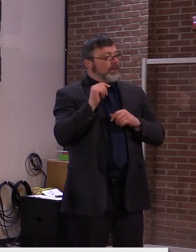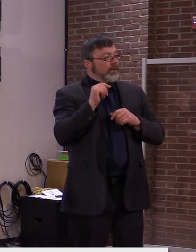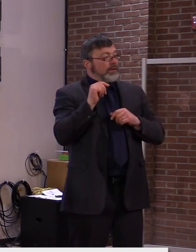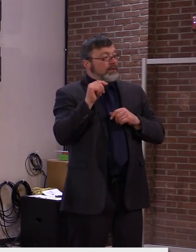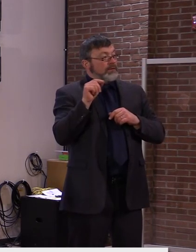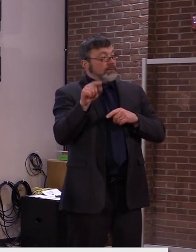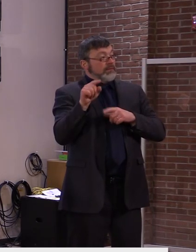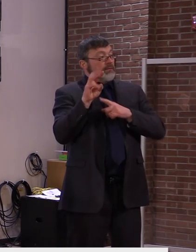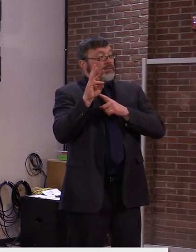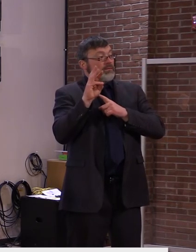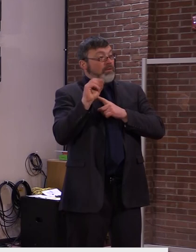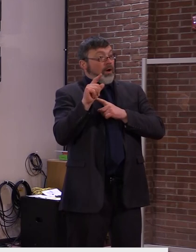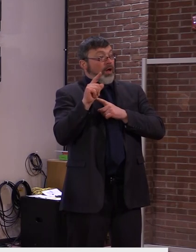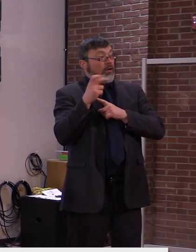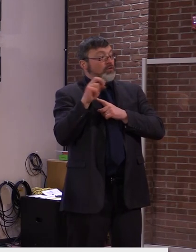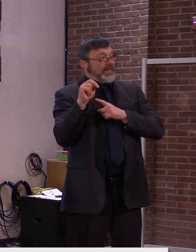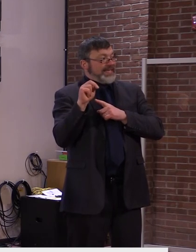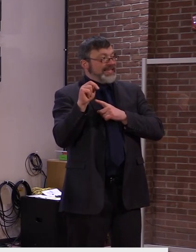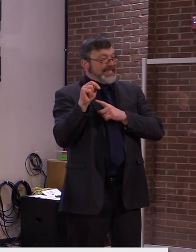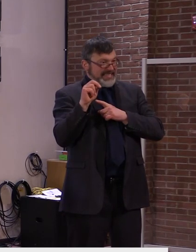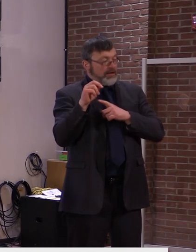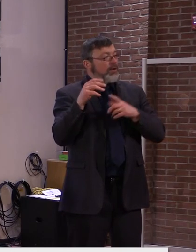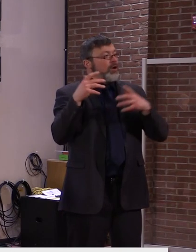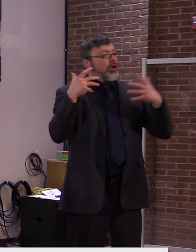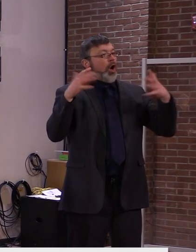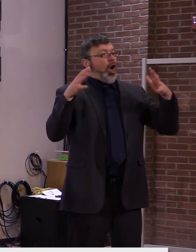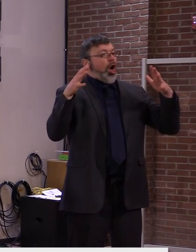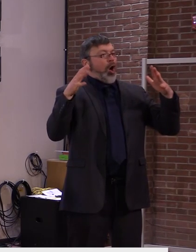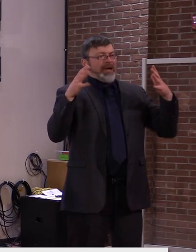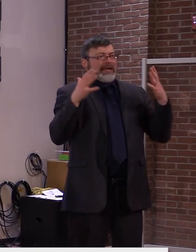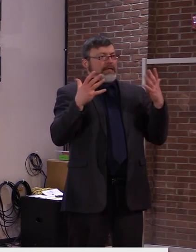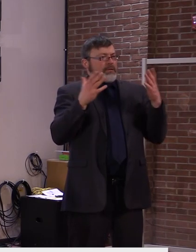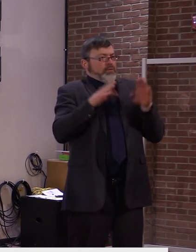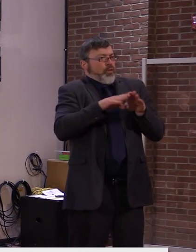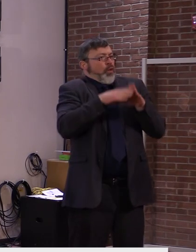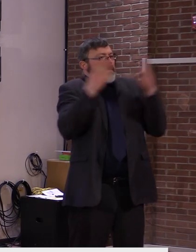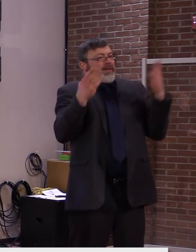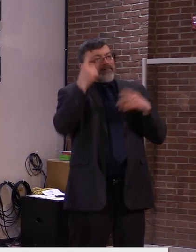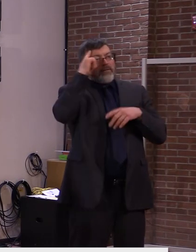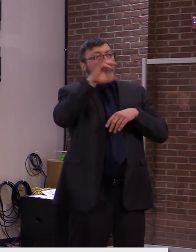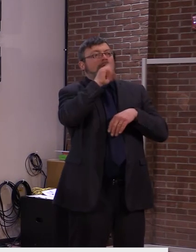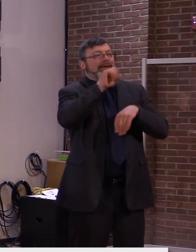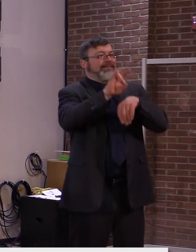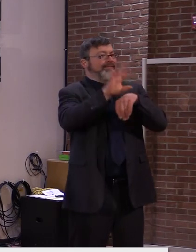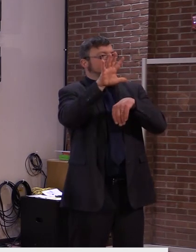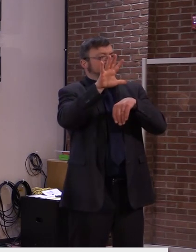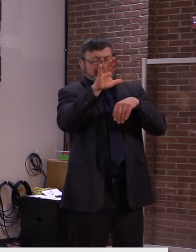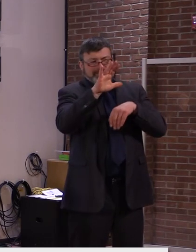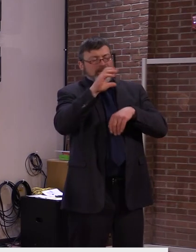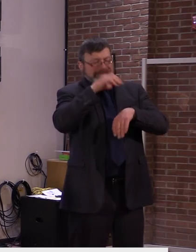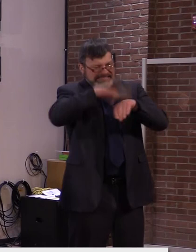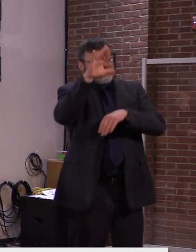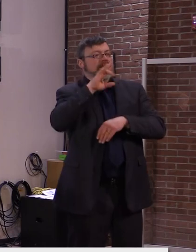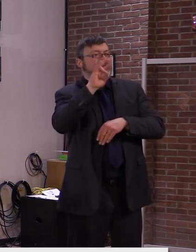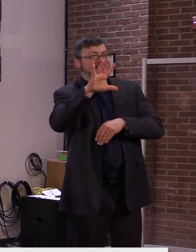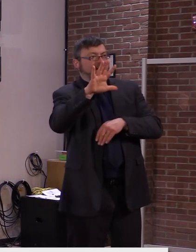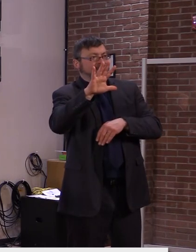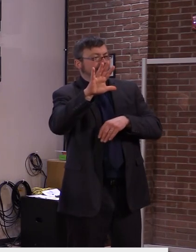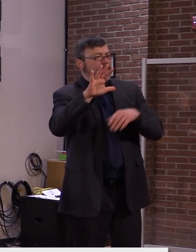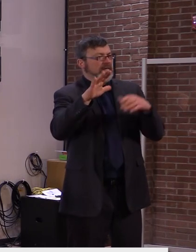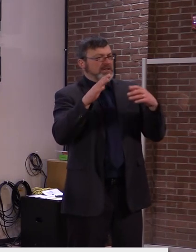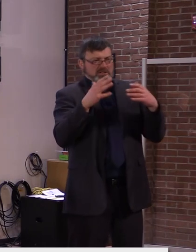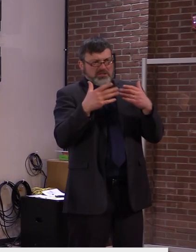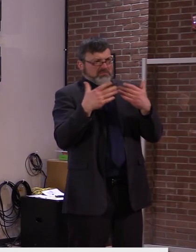Tuesday. They will schedule clinics for those 70 and older. To make your appointment at Walgreens, you can access the